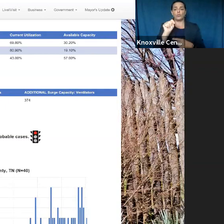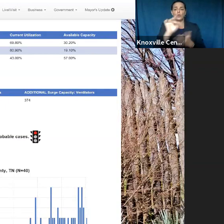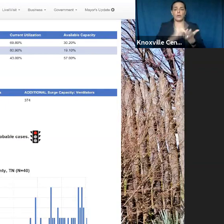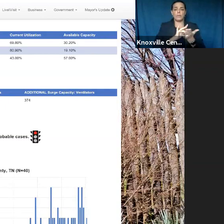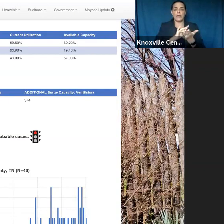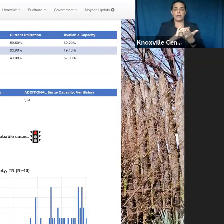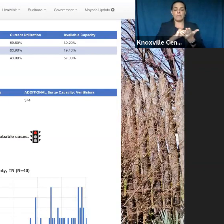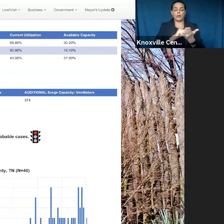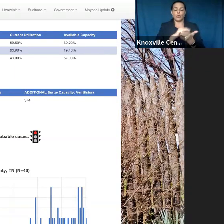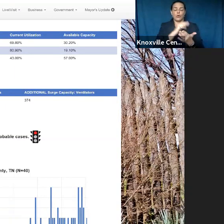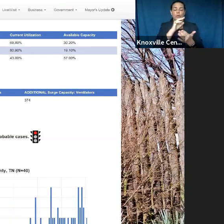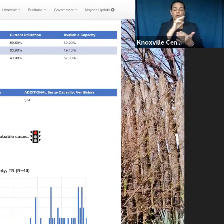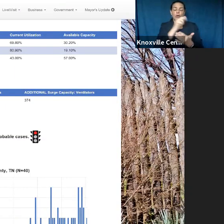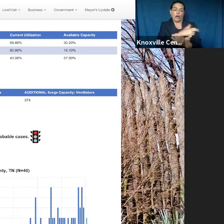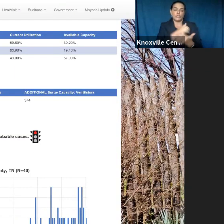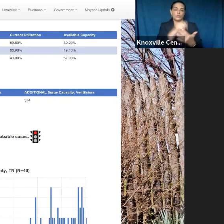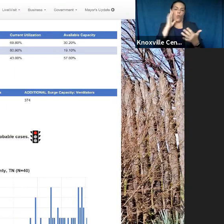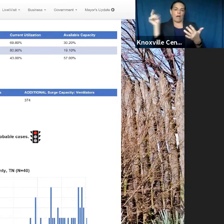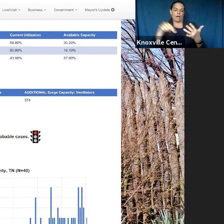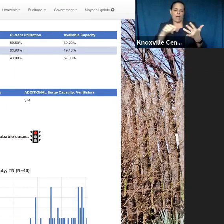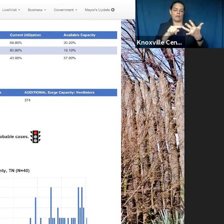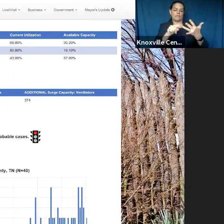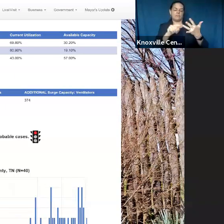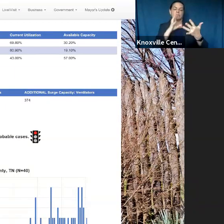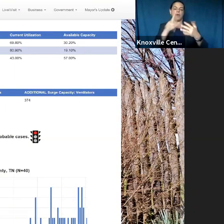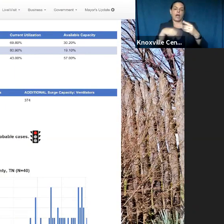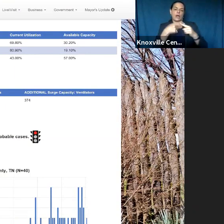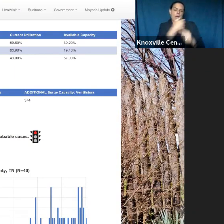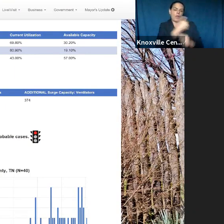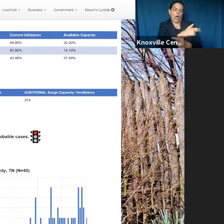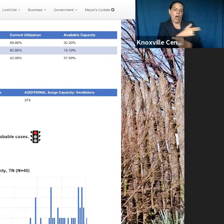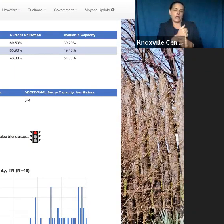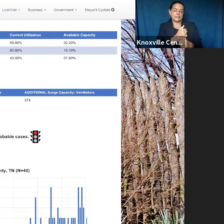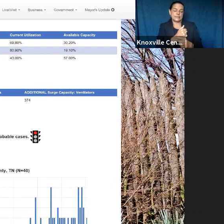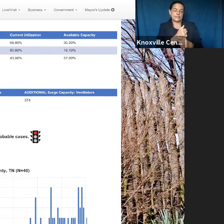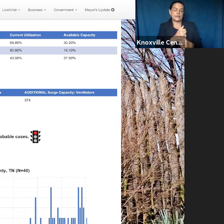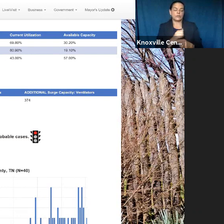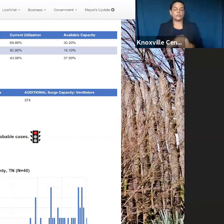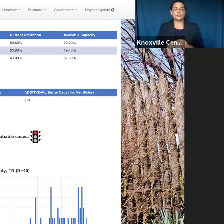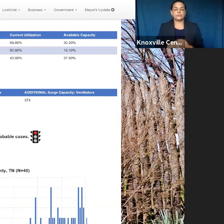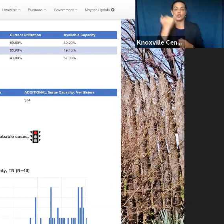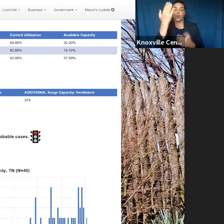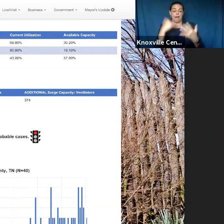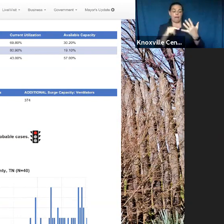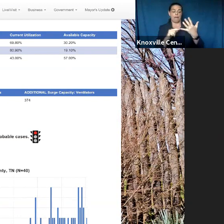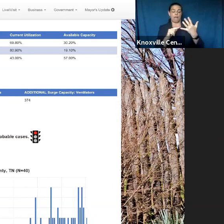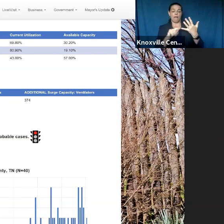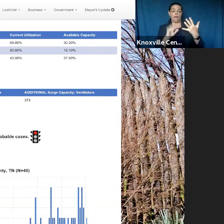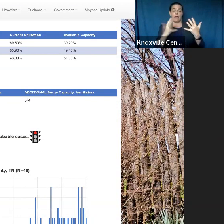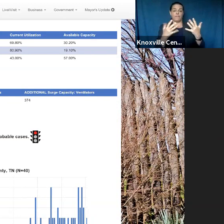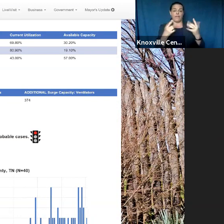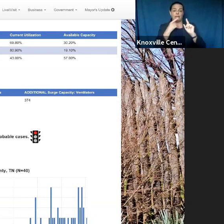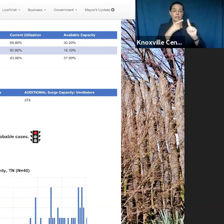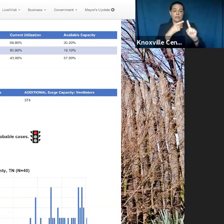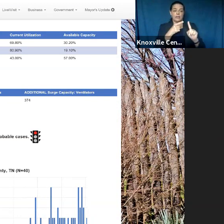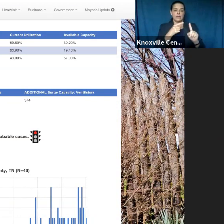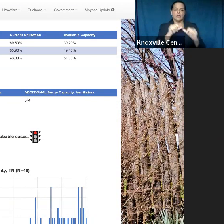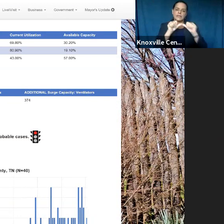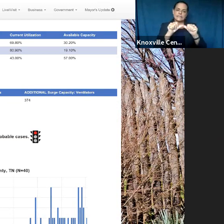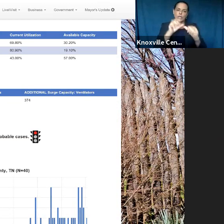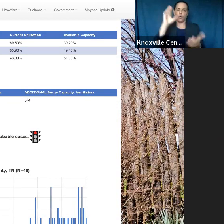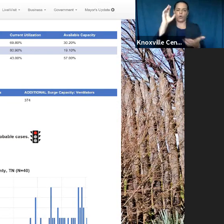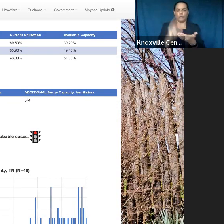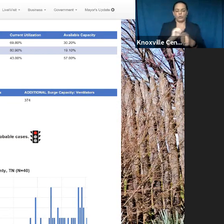on behalf of our regional hospitals to talk more about what the hospitals are seeing in just a minute. Our fifth benchmark, sustained or